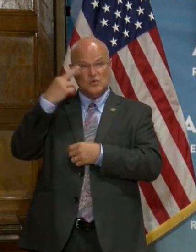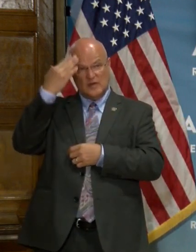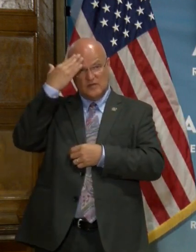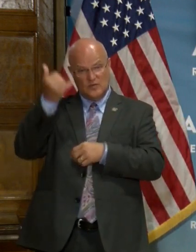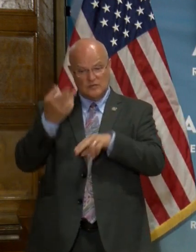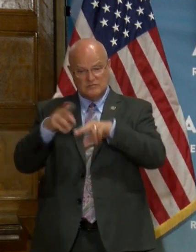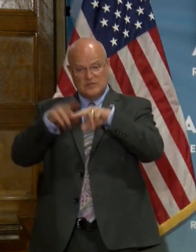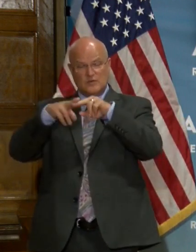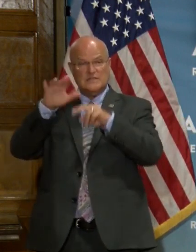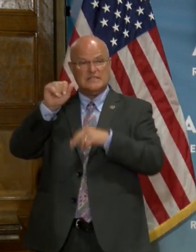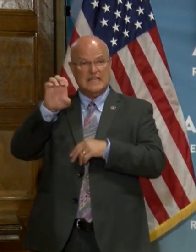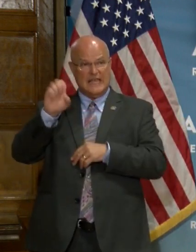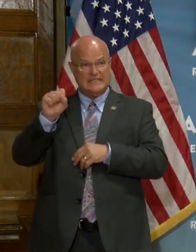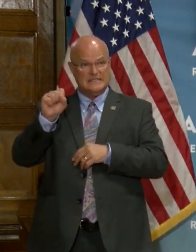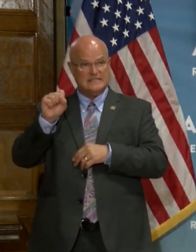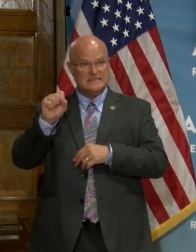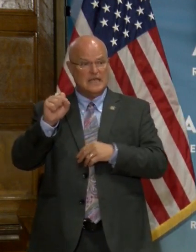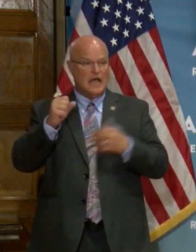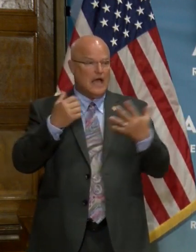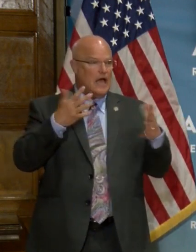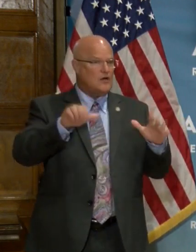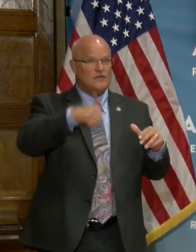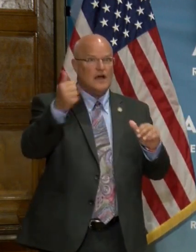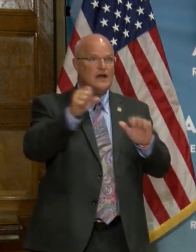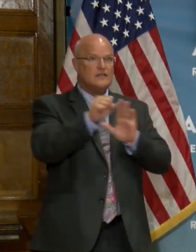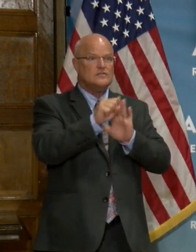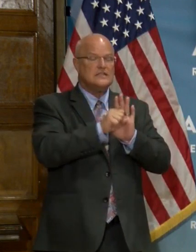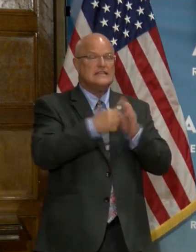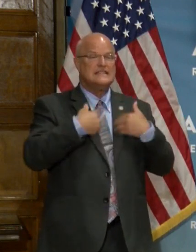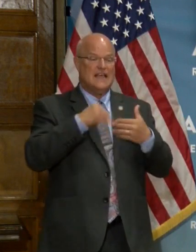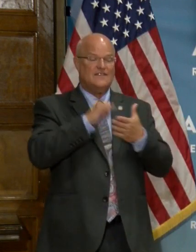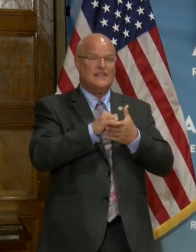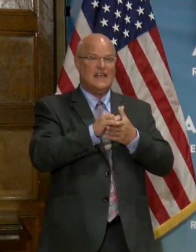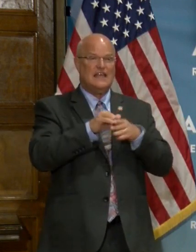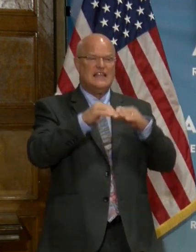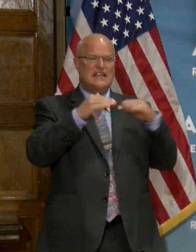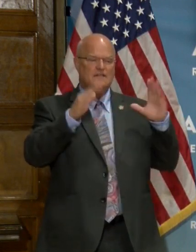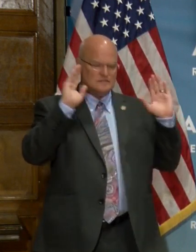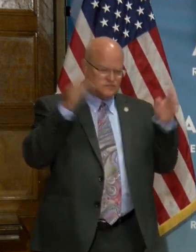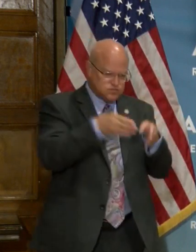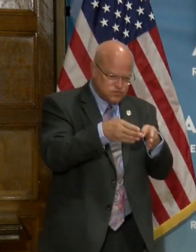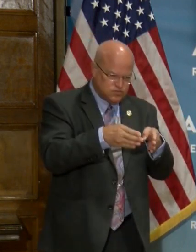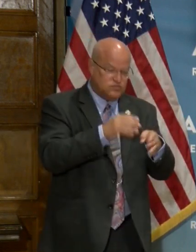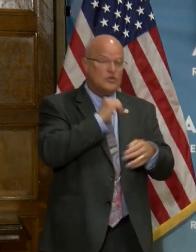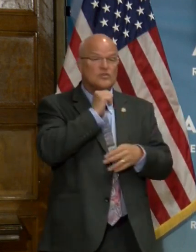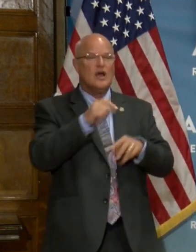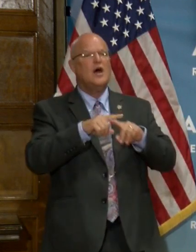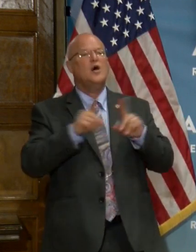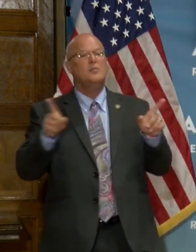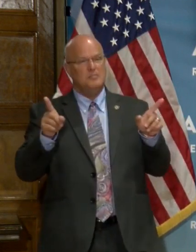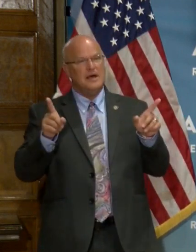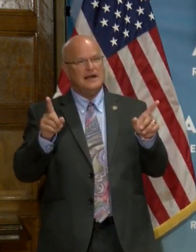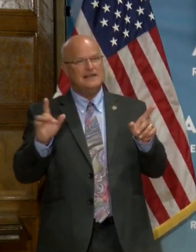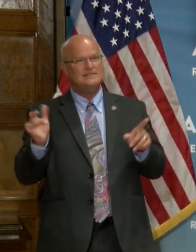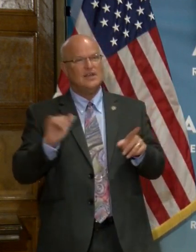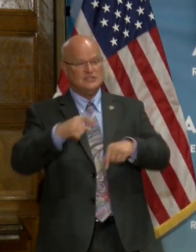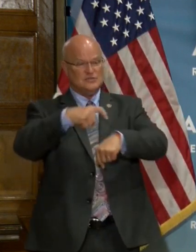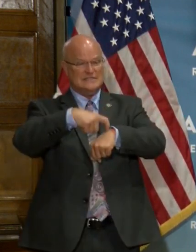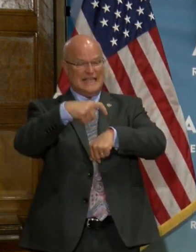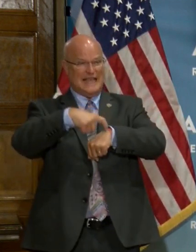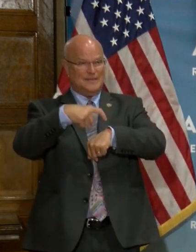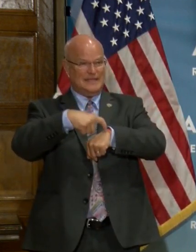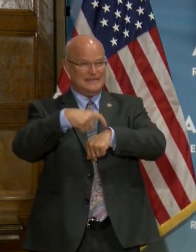in cases. I don't know whether other states have that level of concentration or not, but it's also a matter of